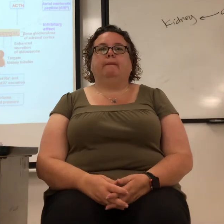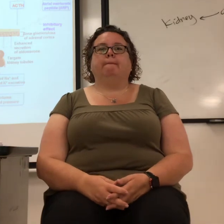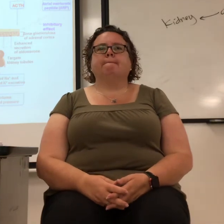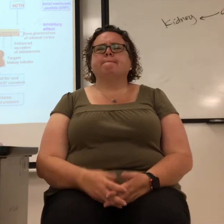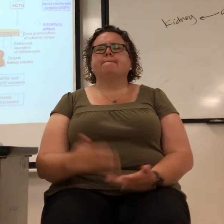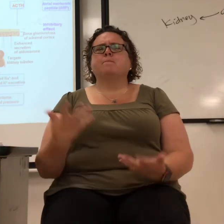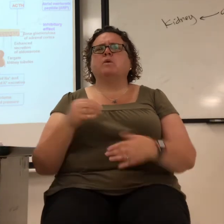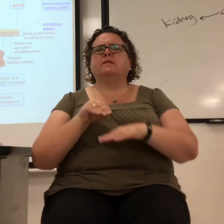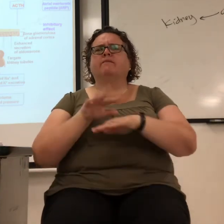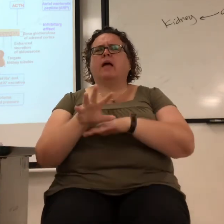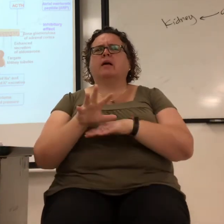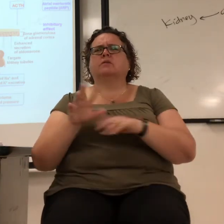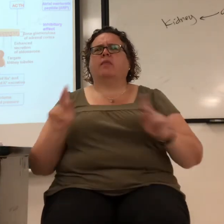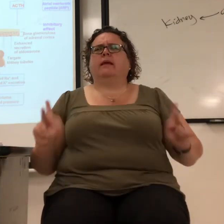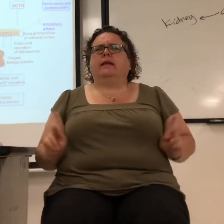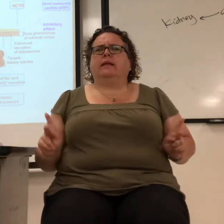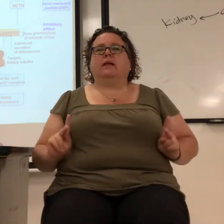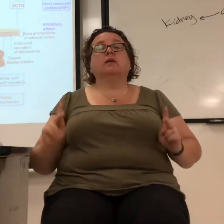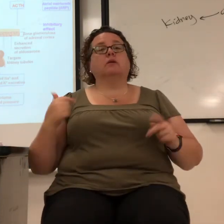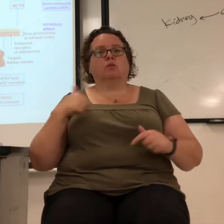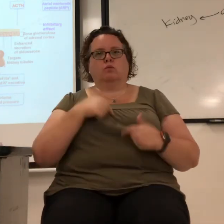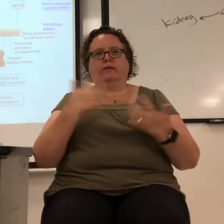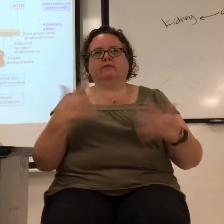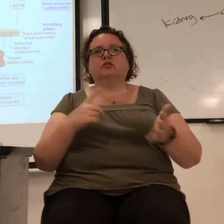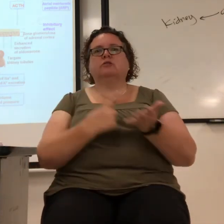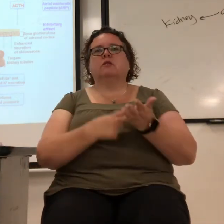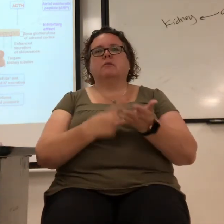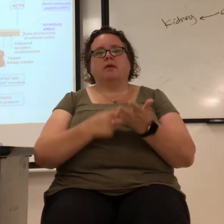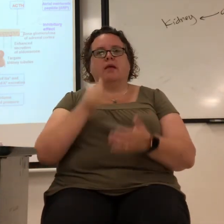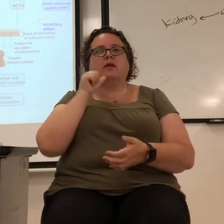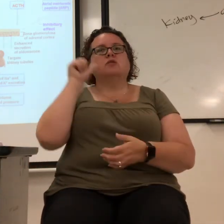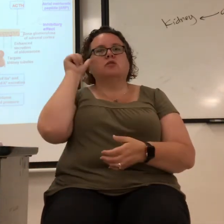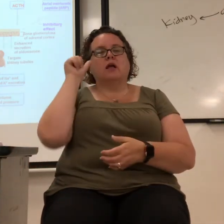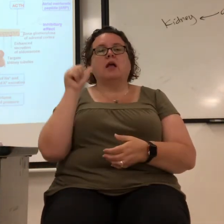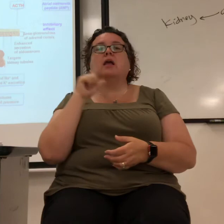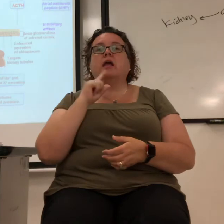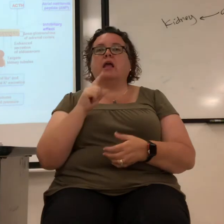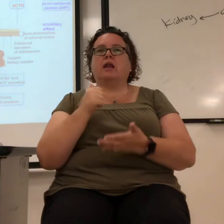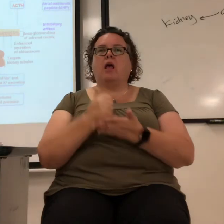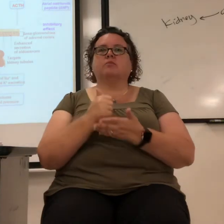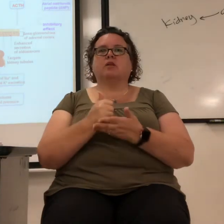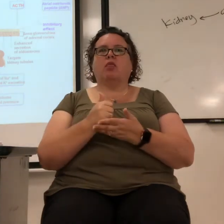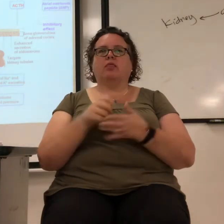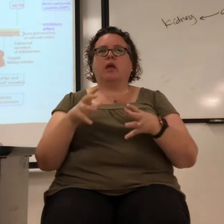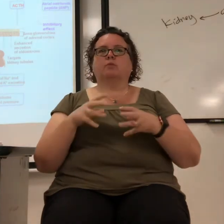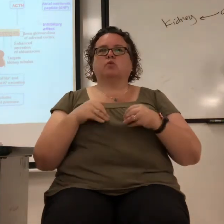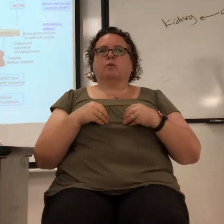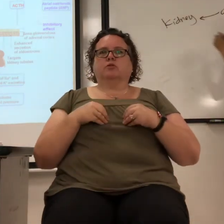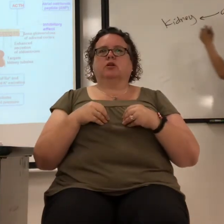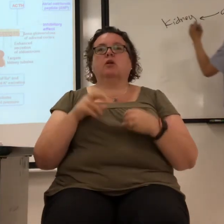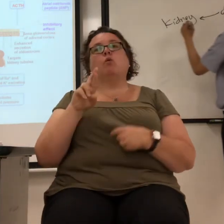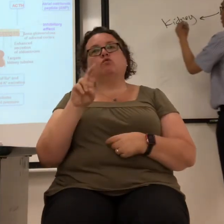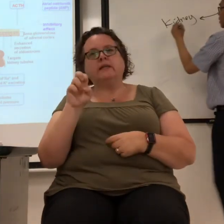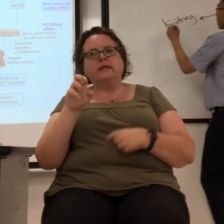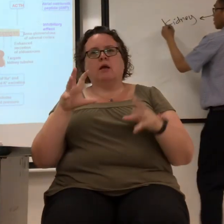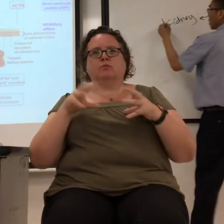What's its effect on the kidney? We did talk about that yesterday. It facilitates the reabsorption of sodium.